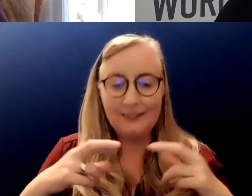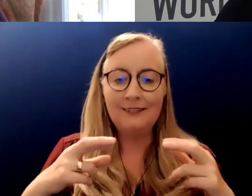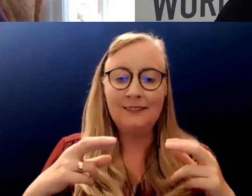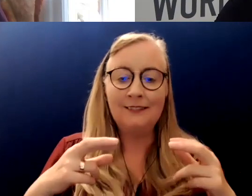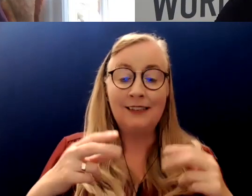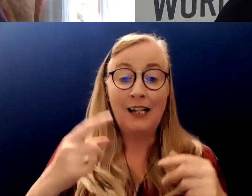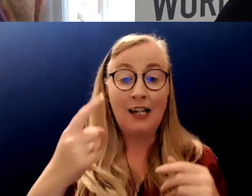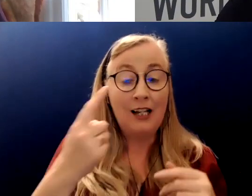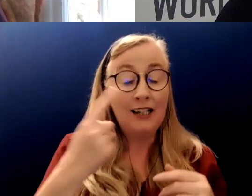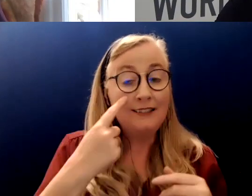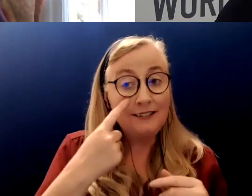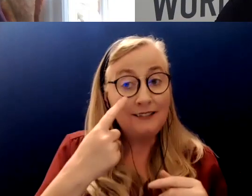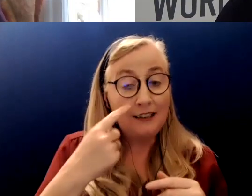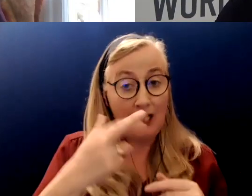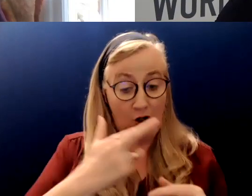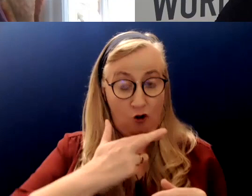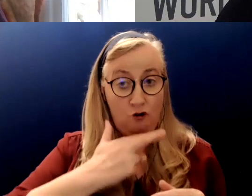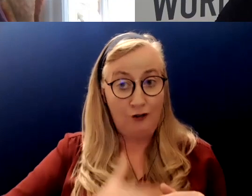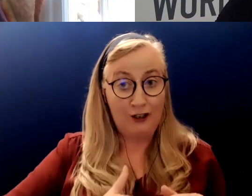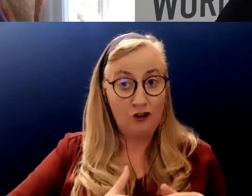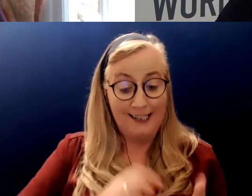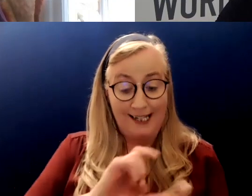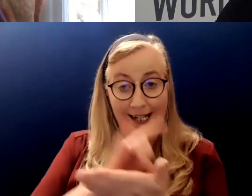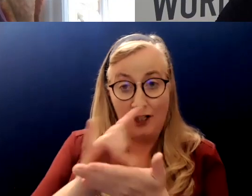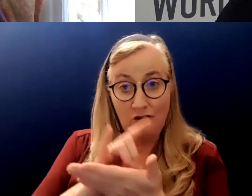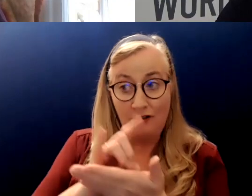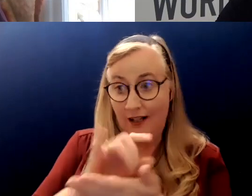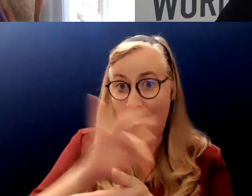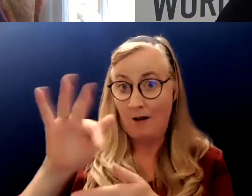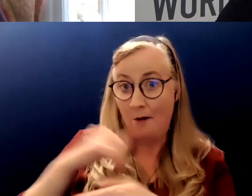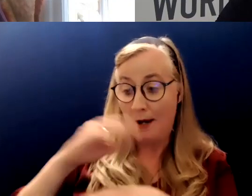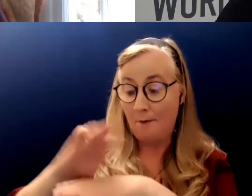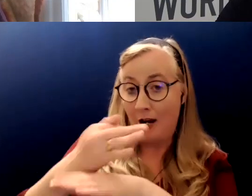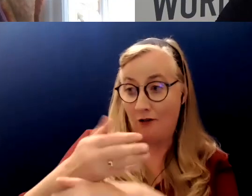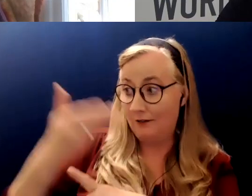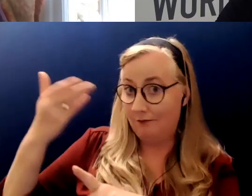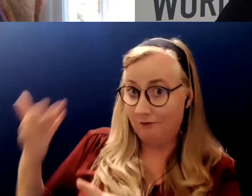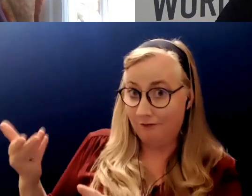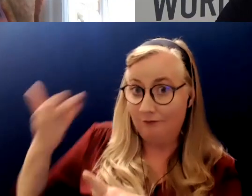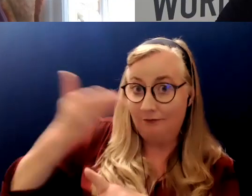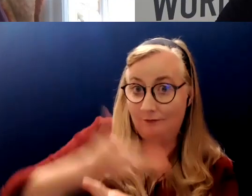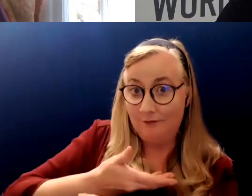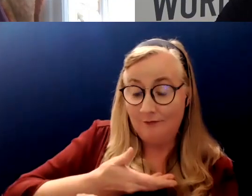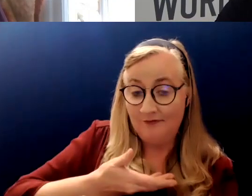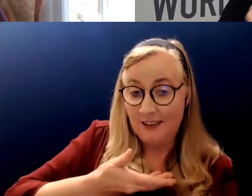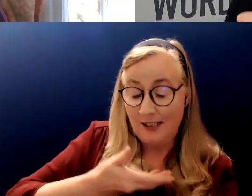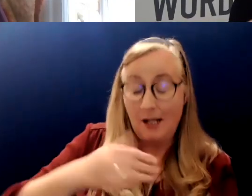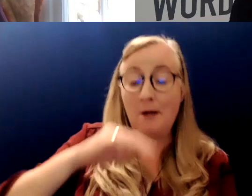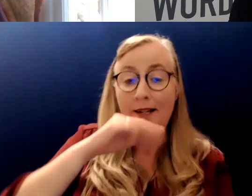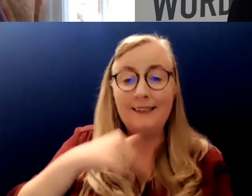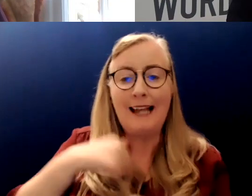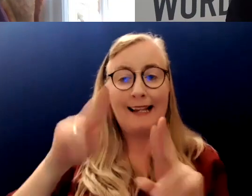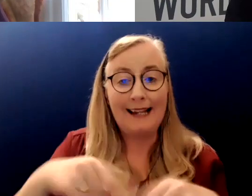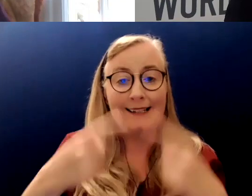the rich heritage and legacy I received from my parents, and enabled me to look at who